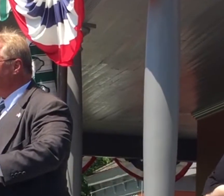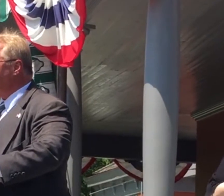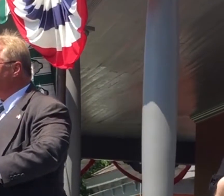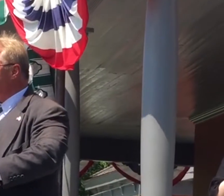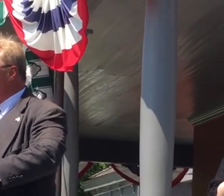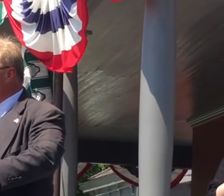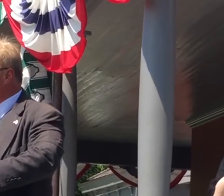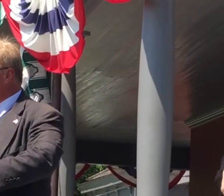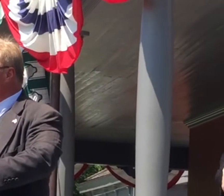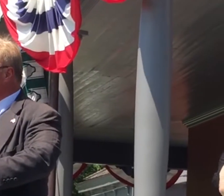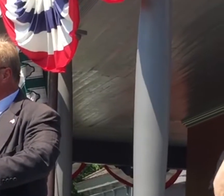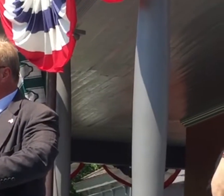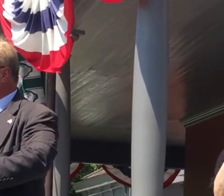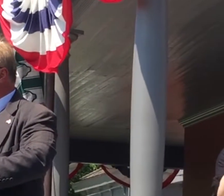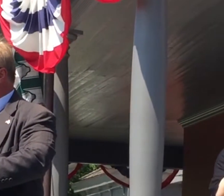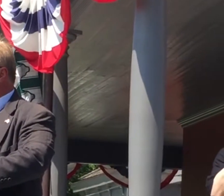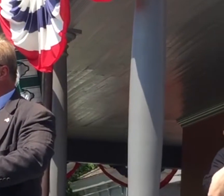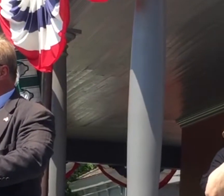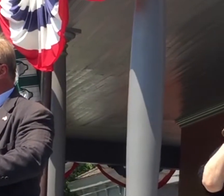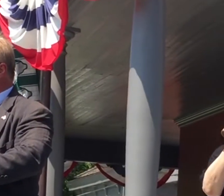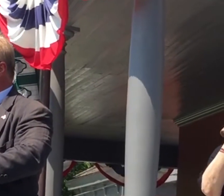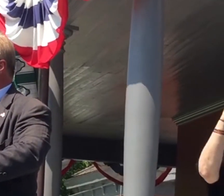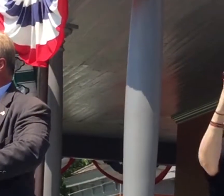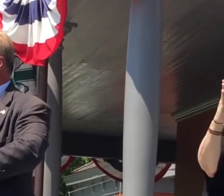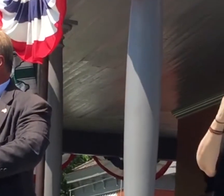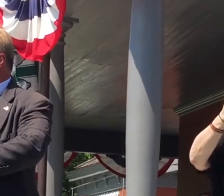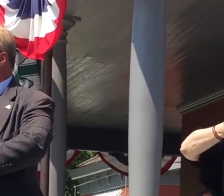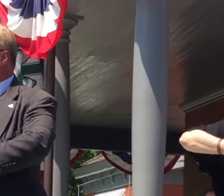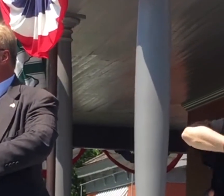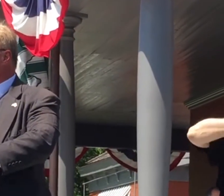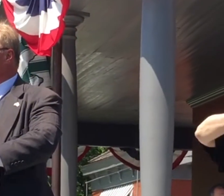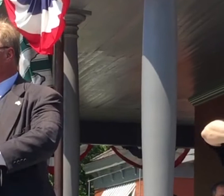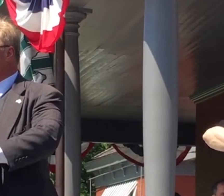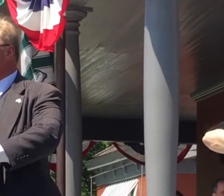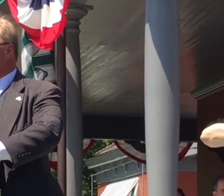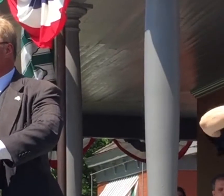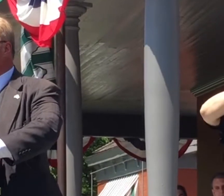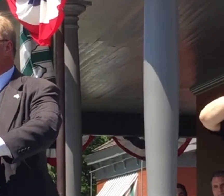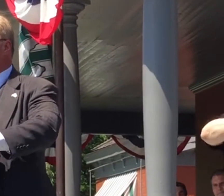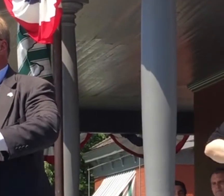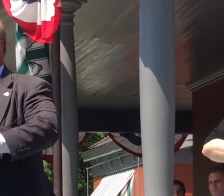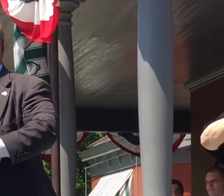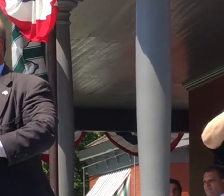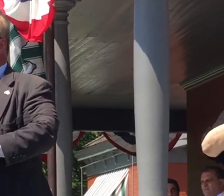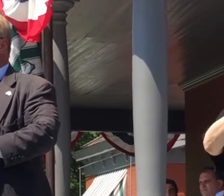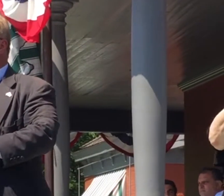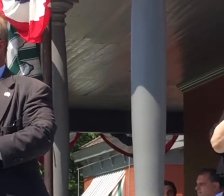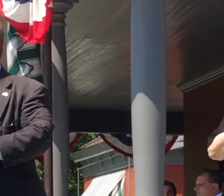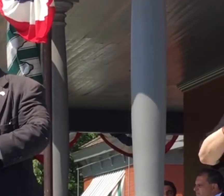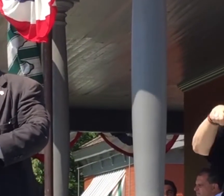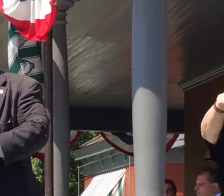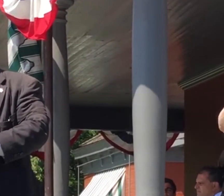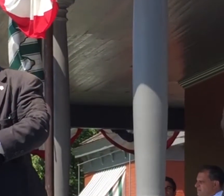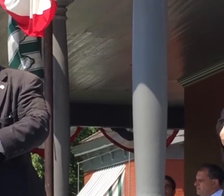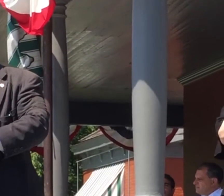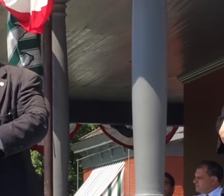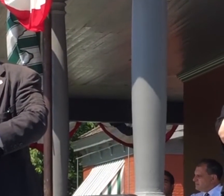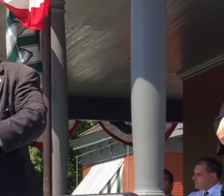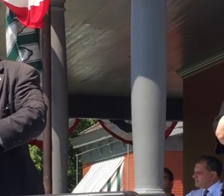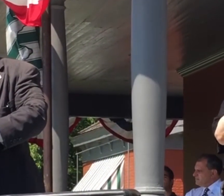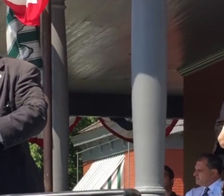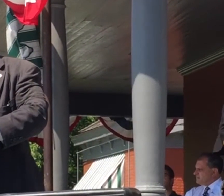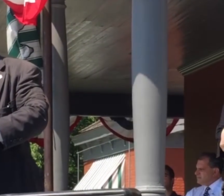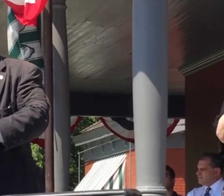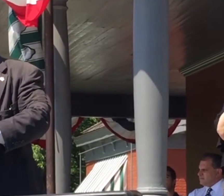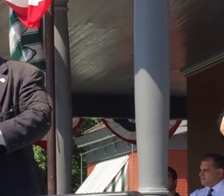life. Because there are future generations of Americans depending upon each and every one of you to answer the call